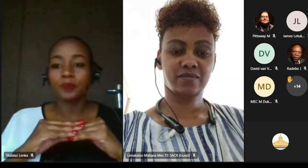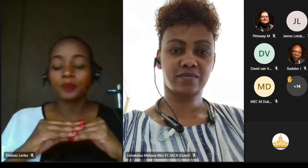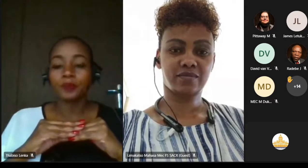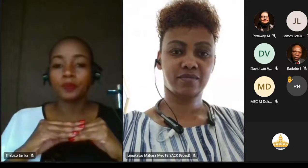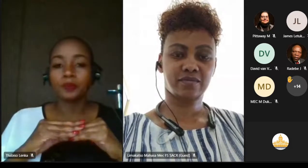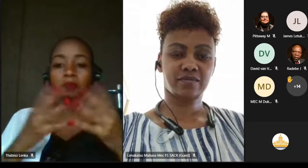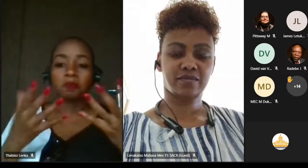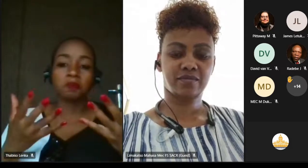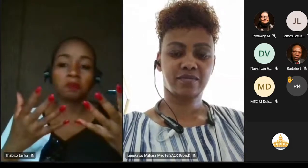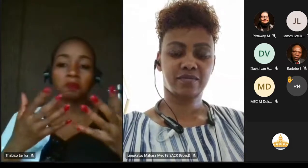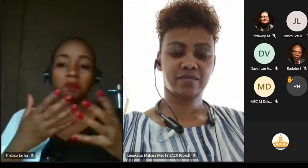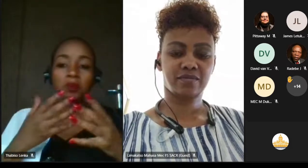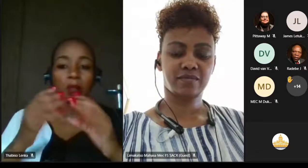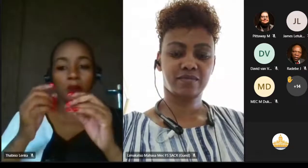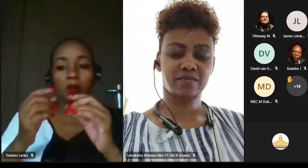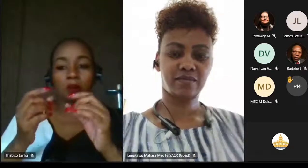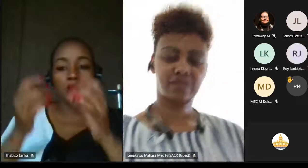they did not indicate.